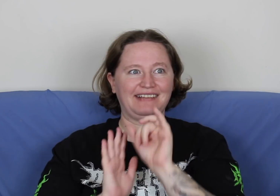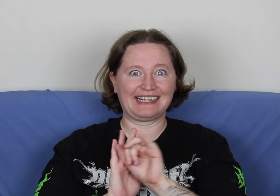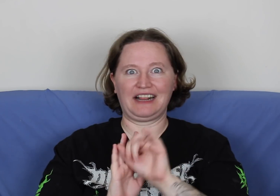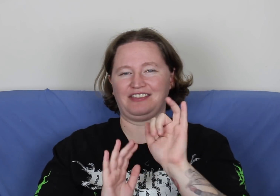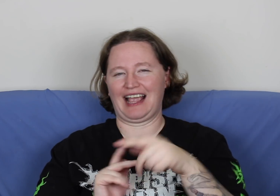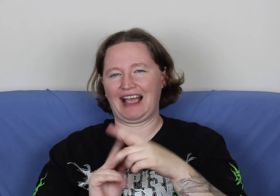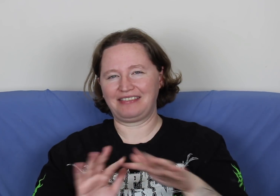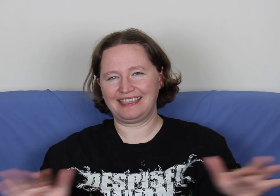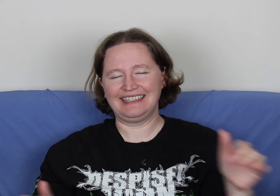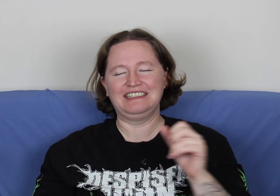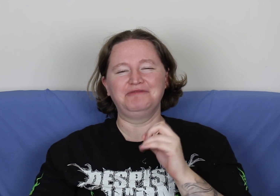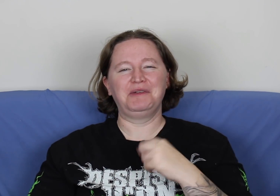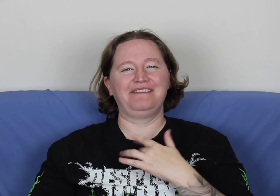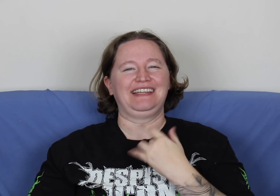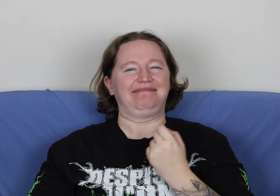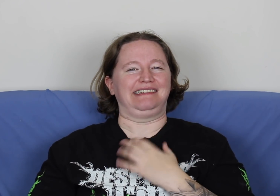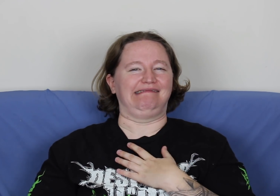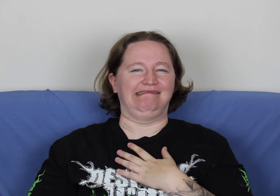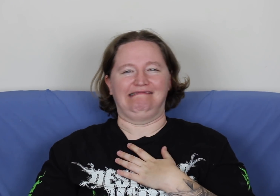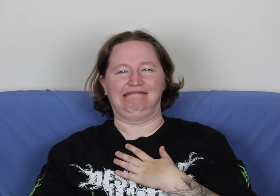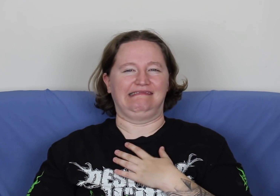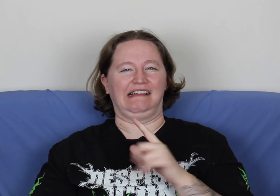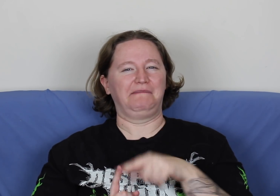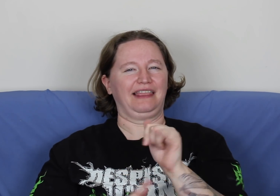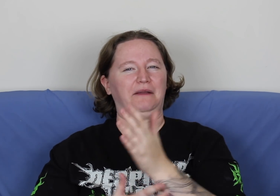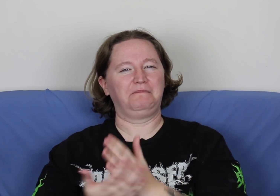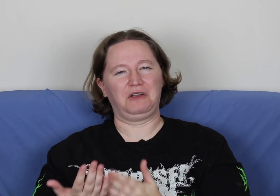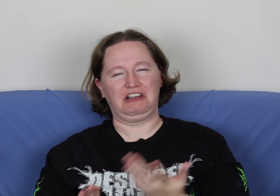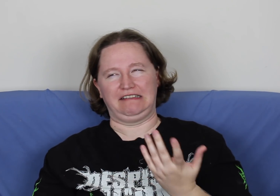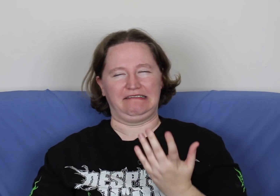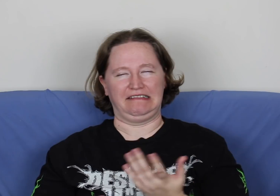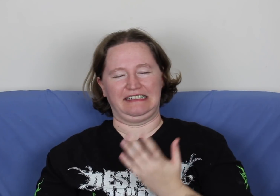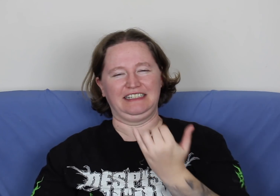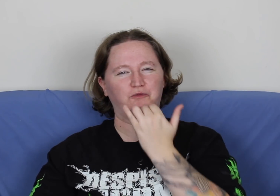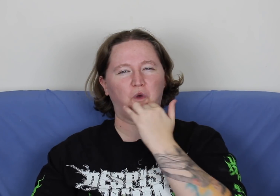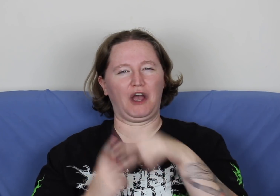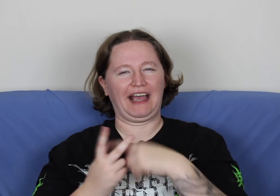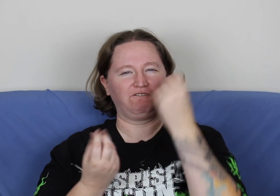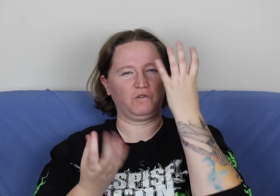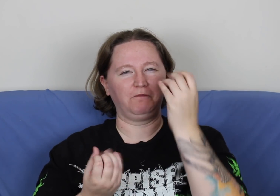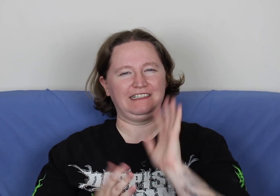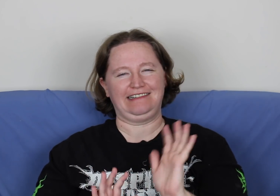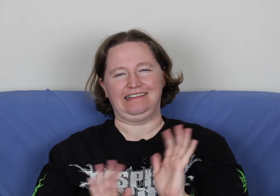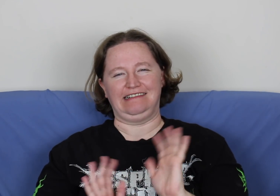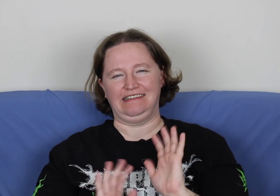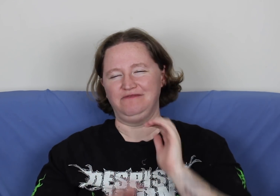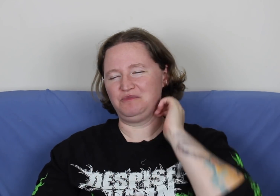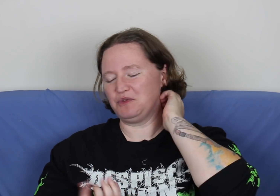community, deaf identity, that sort of thing. So it kind of just made me feel a little bit about that. It says it had some wrong information there.